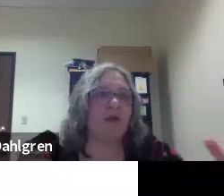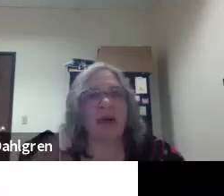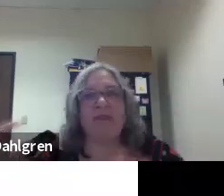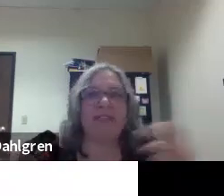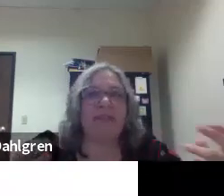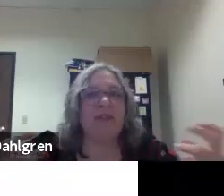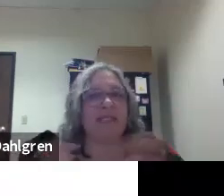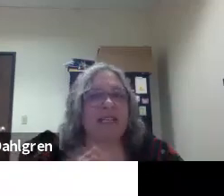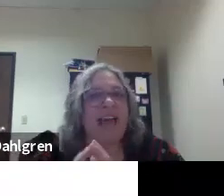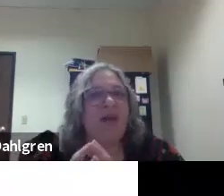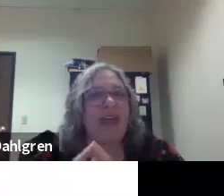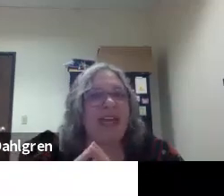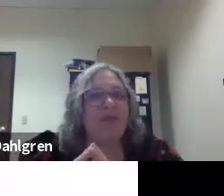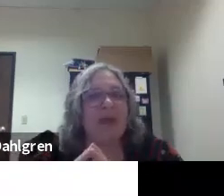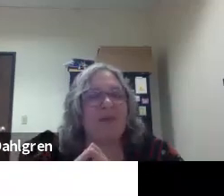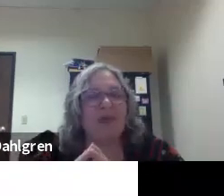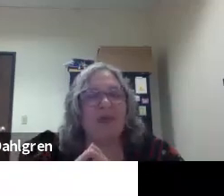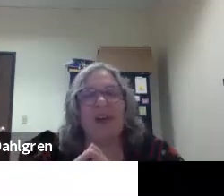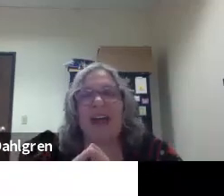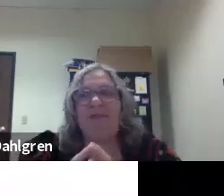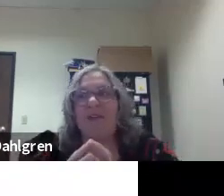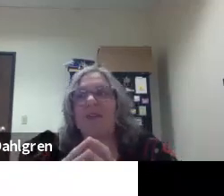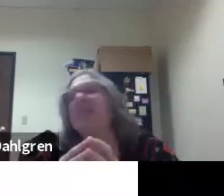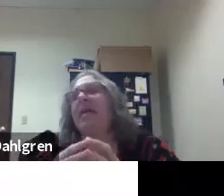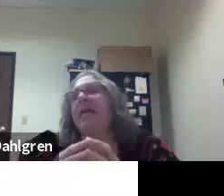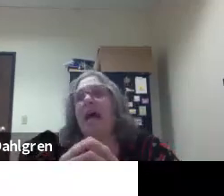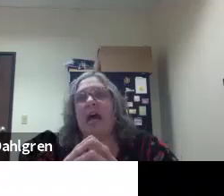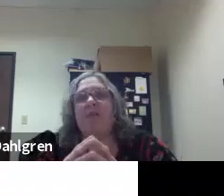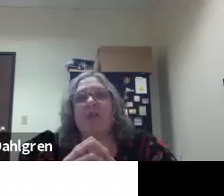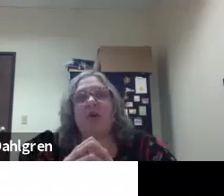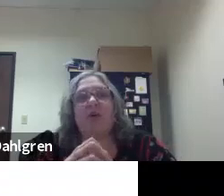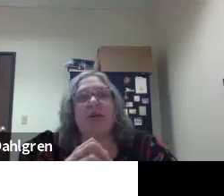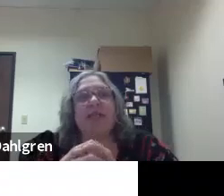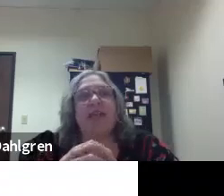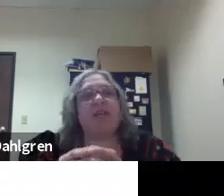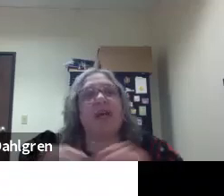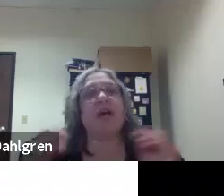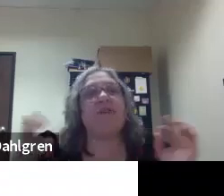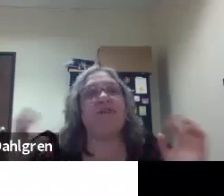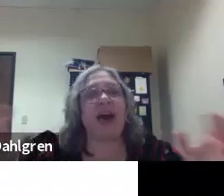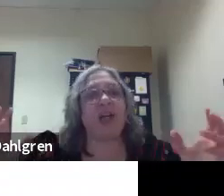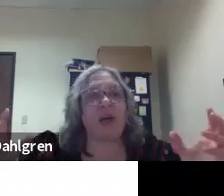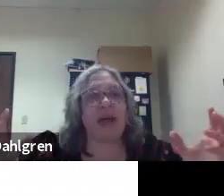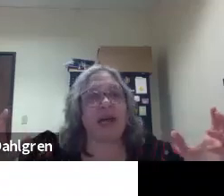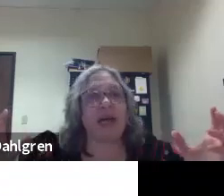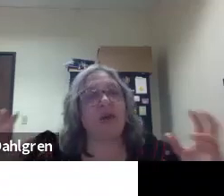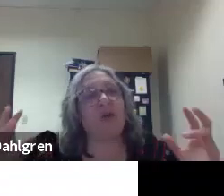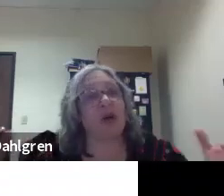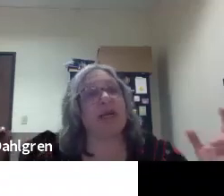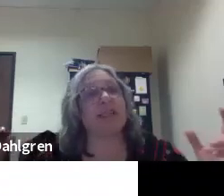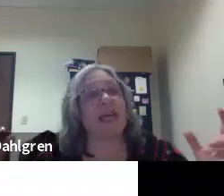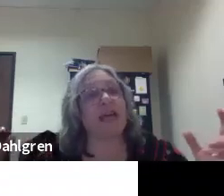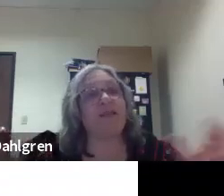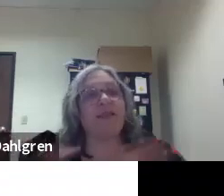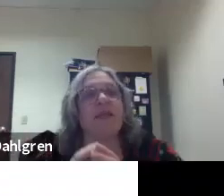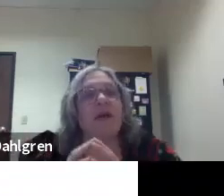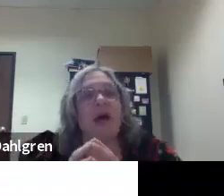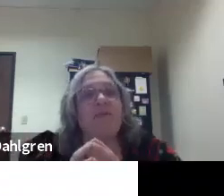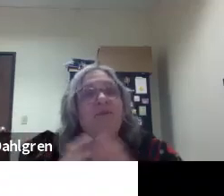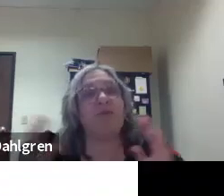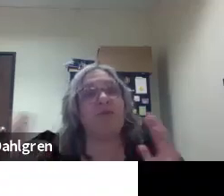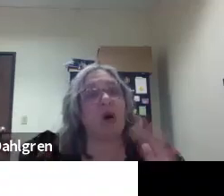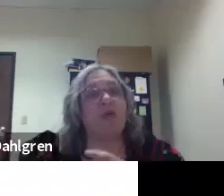then what kind of a difference did that make in people's work efforts? So essentially they're evaluating the work